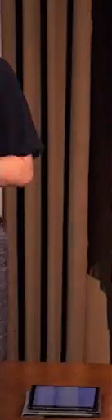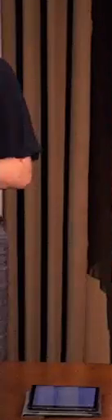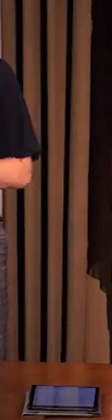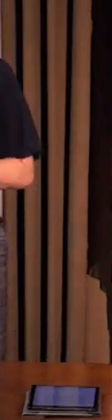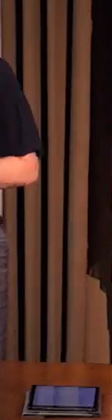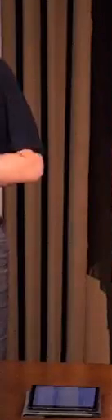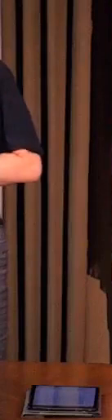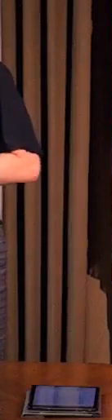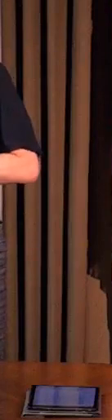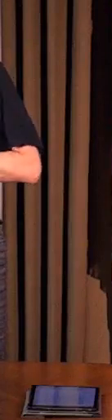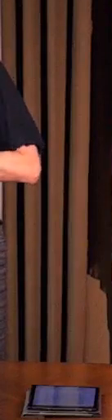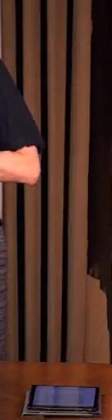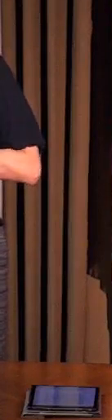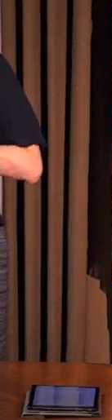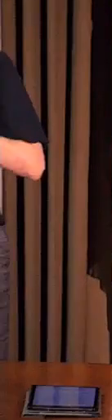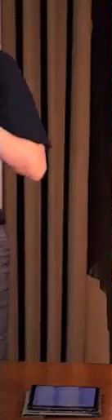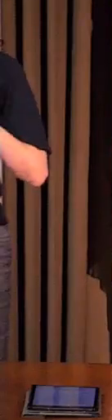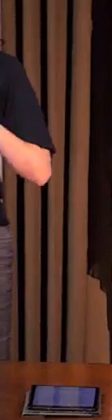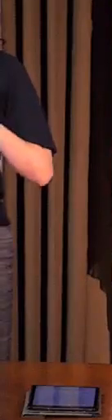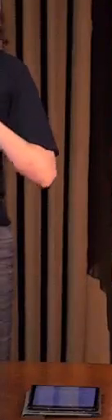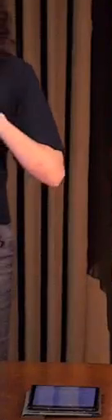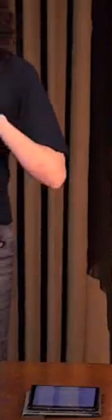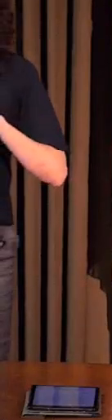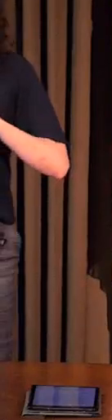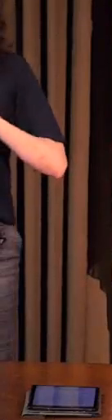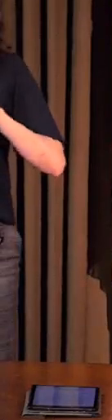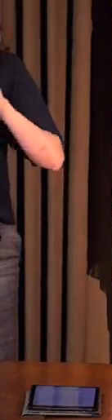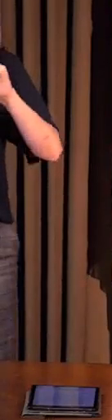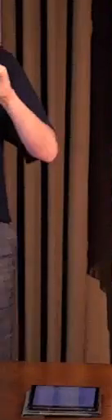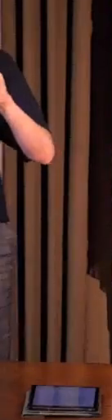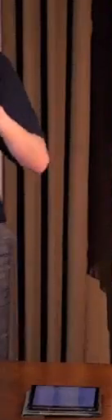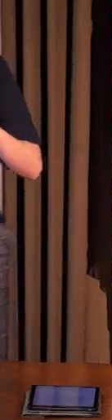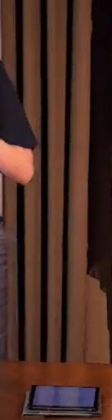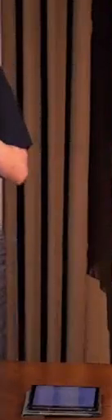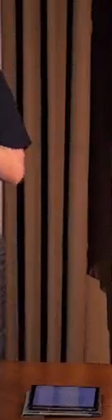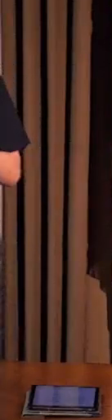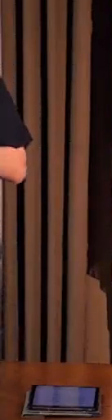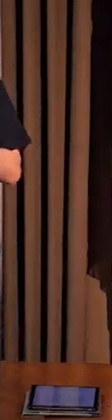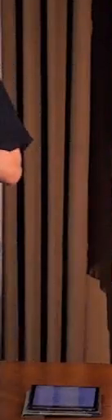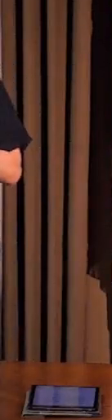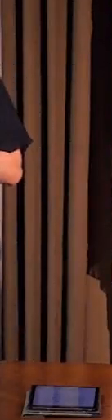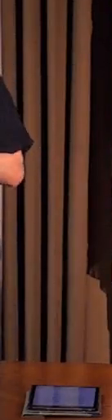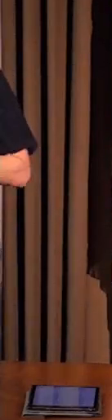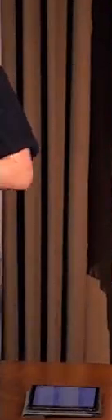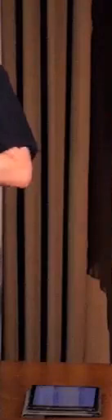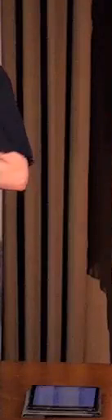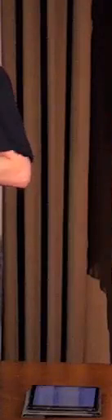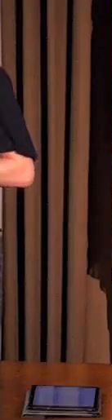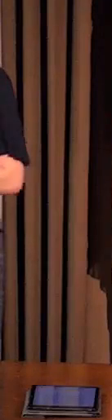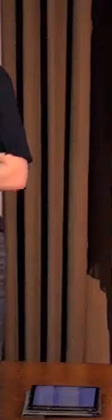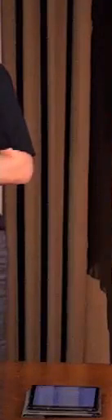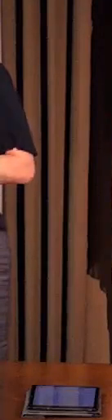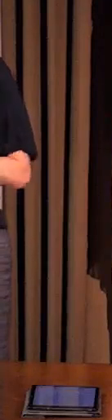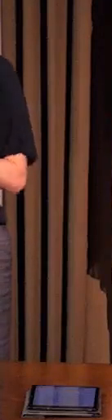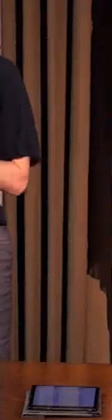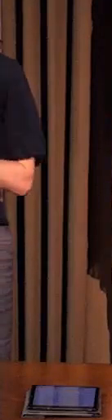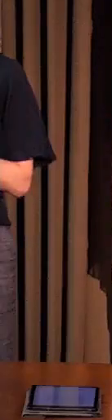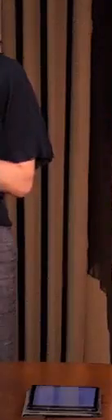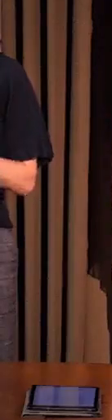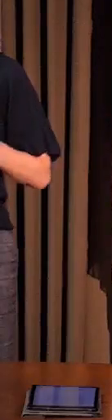of COVID-19, the number was 11,278.